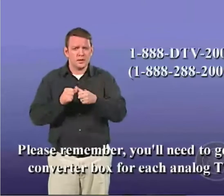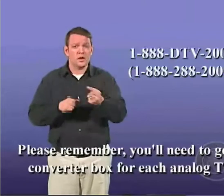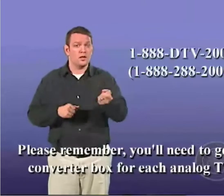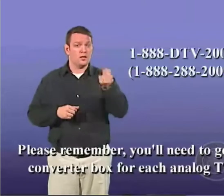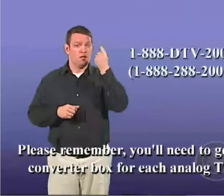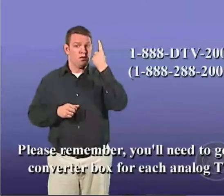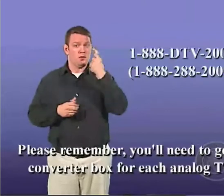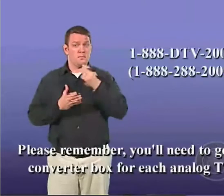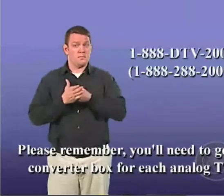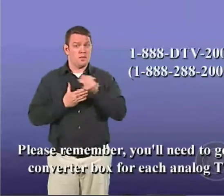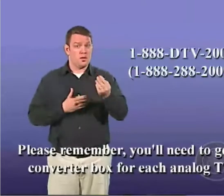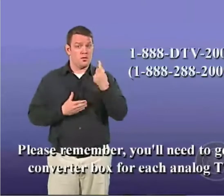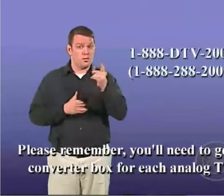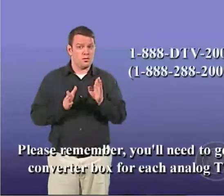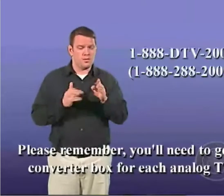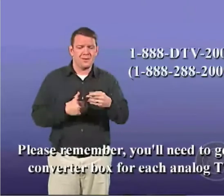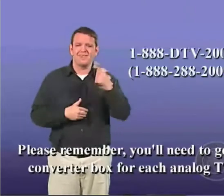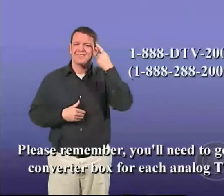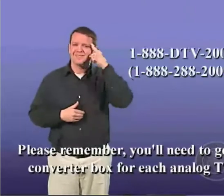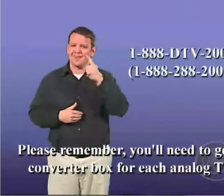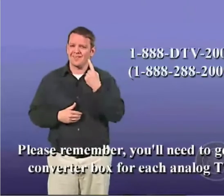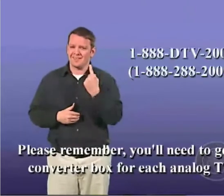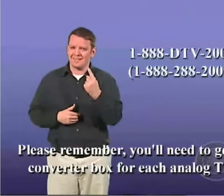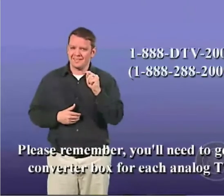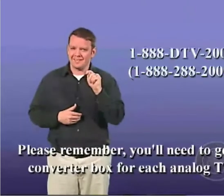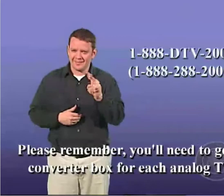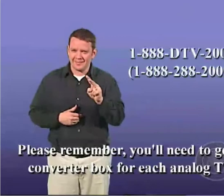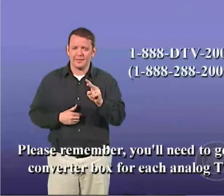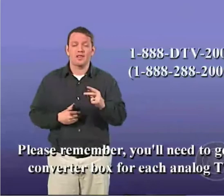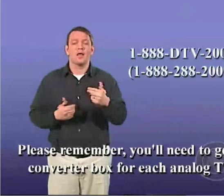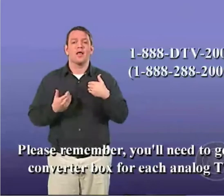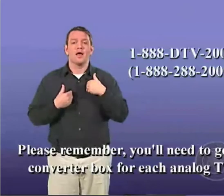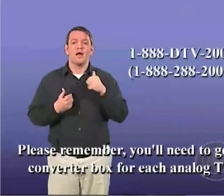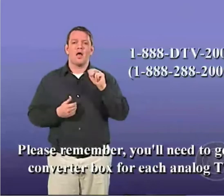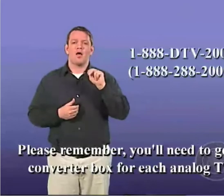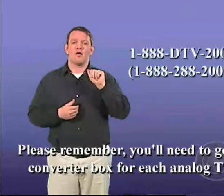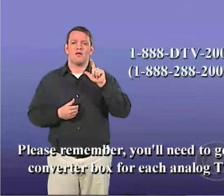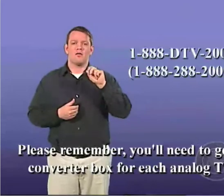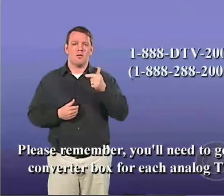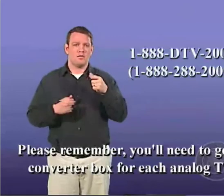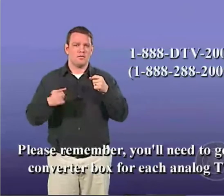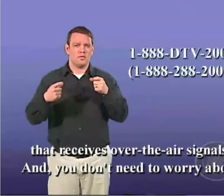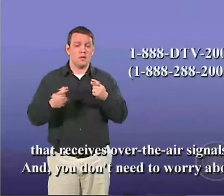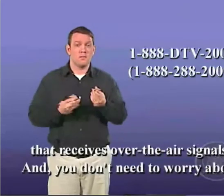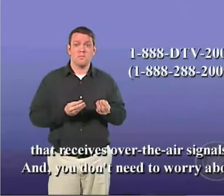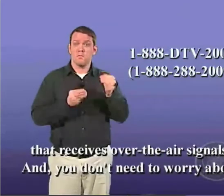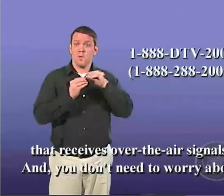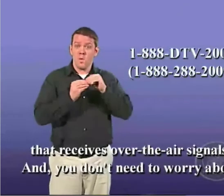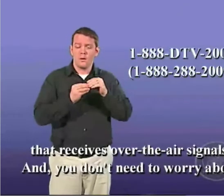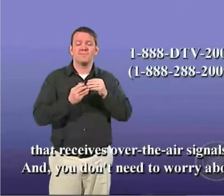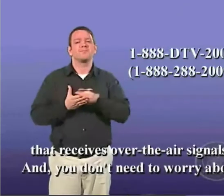Please remember, you'll need to get a converter box for each analog TV that receives over-the-air